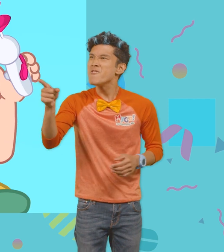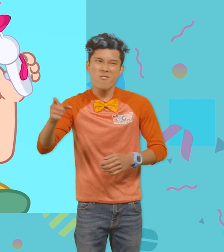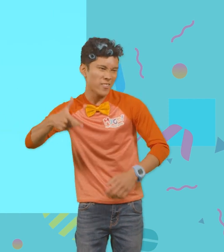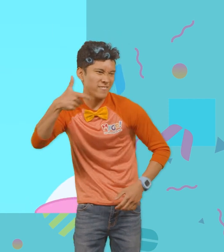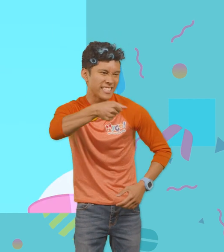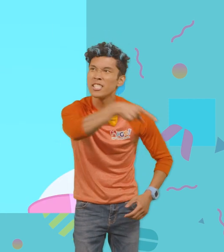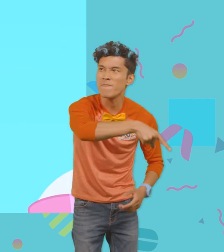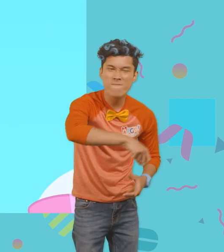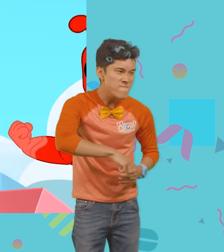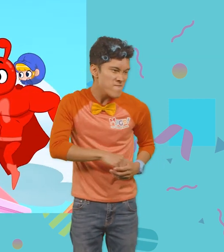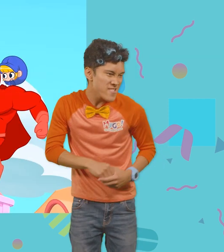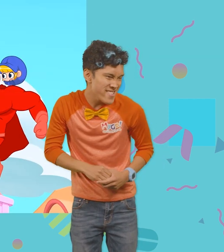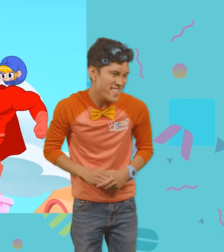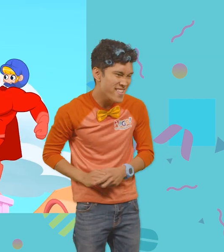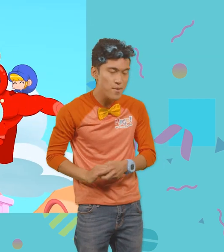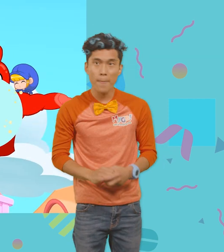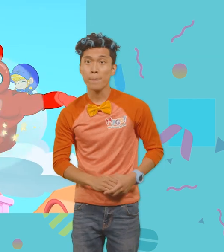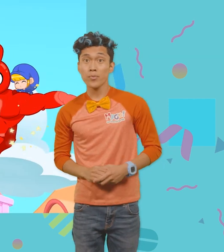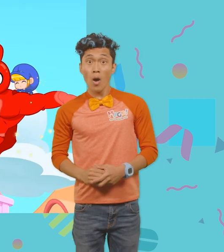You're zapped in!